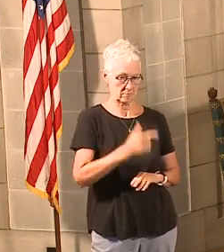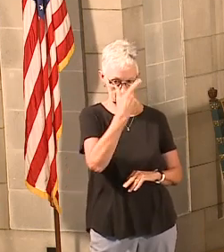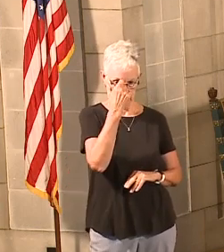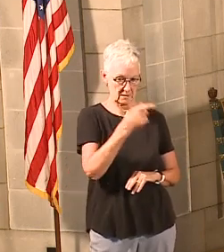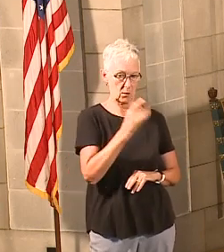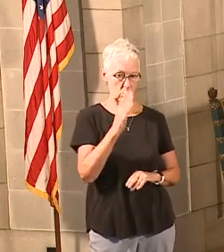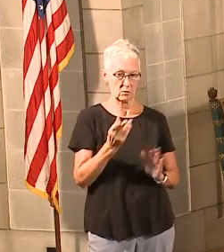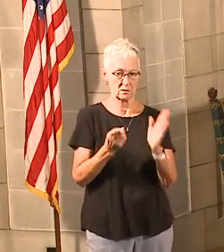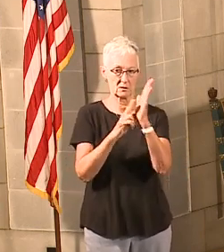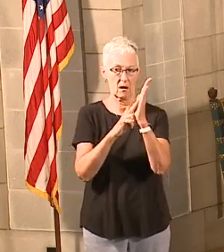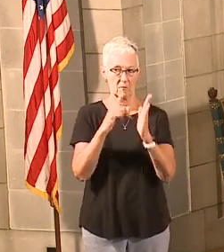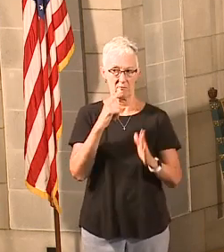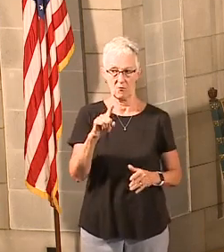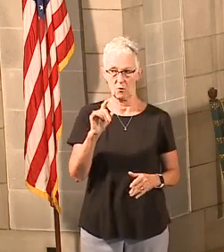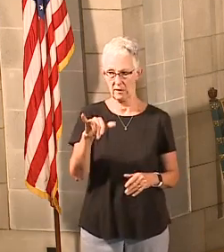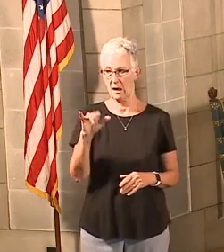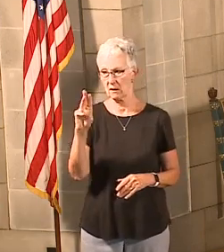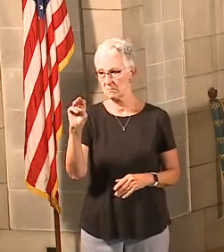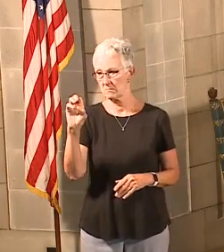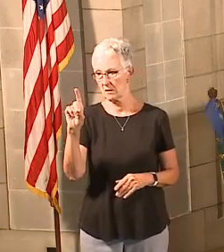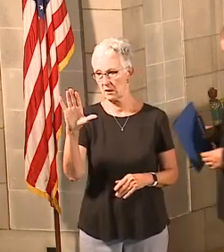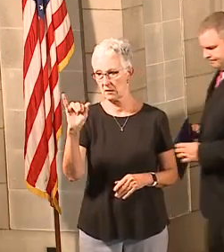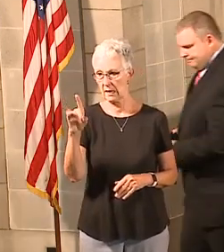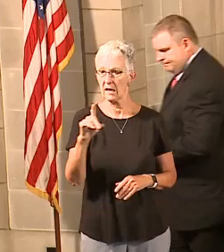expansion. Thank you.